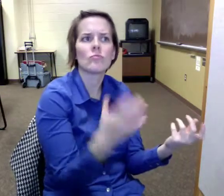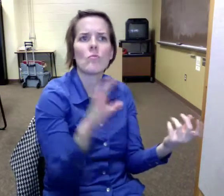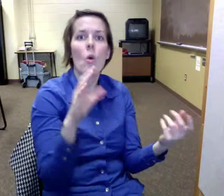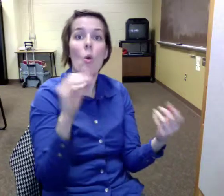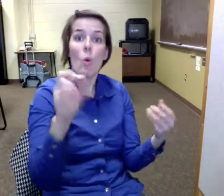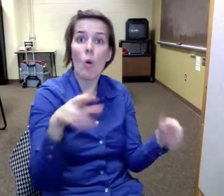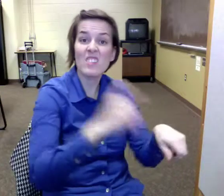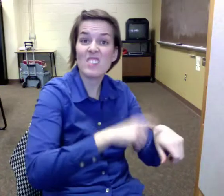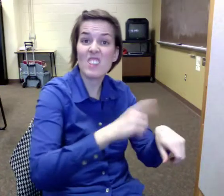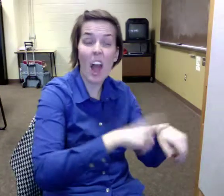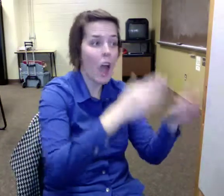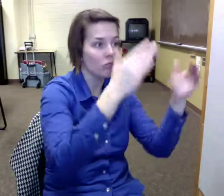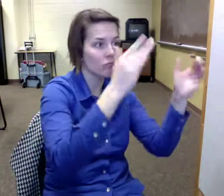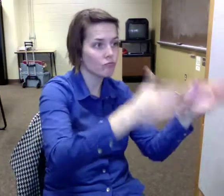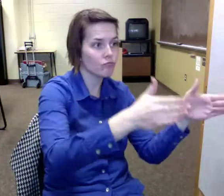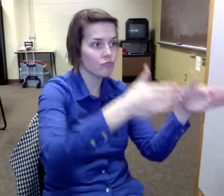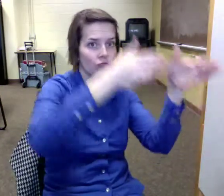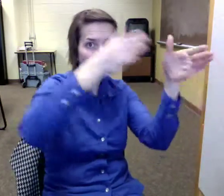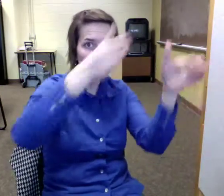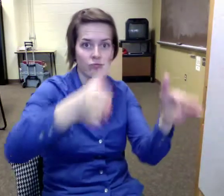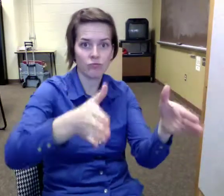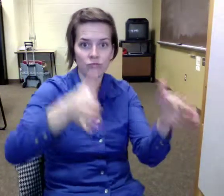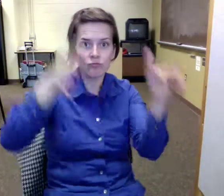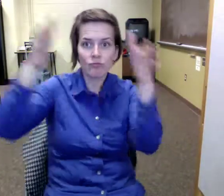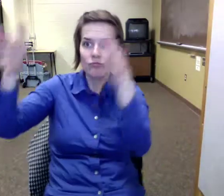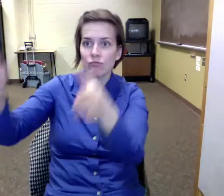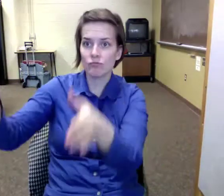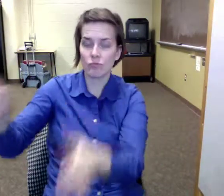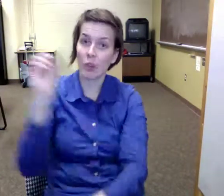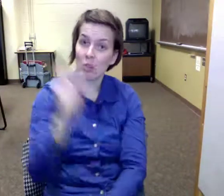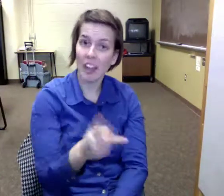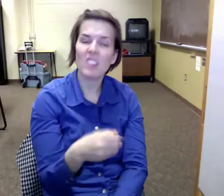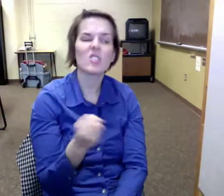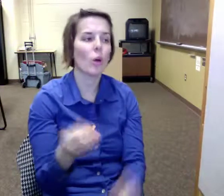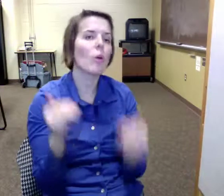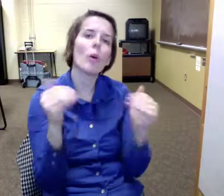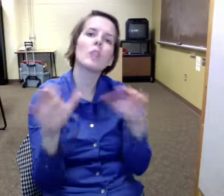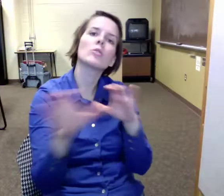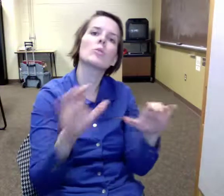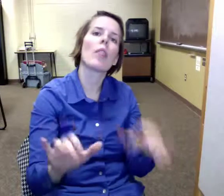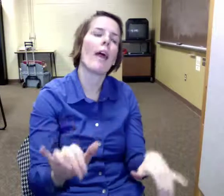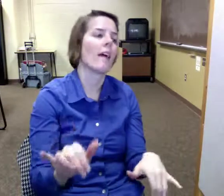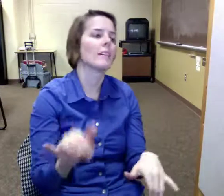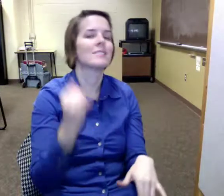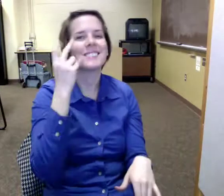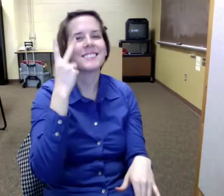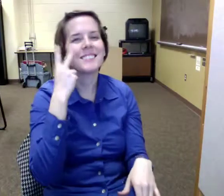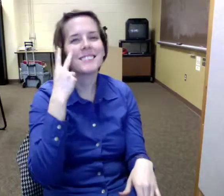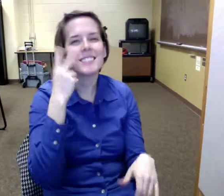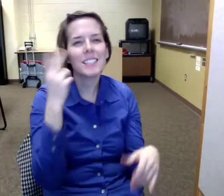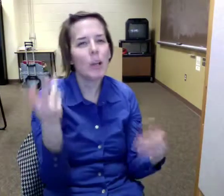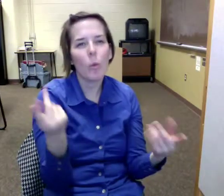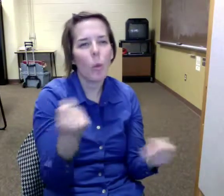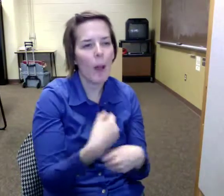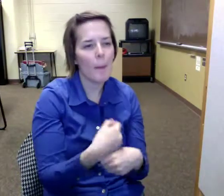time, okay? So break your topic up and see what it's made up of. Okay, the third step, I need to hold off until